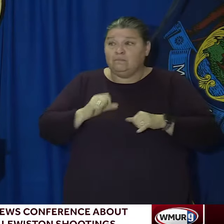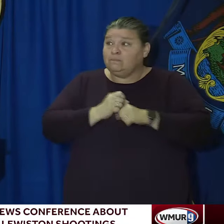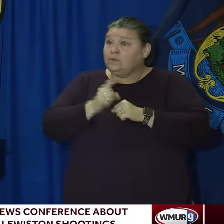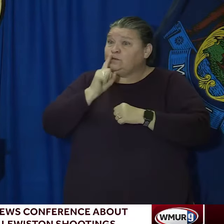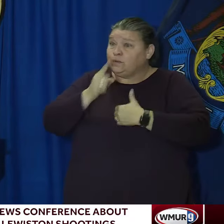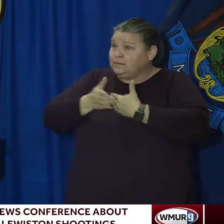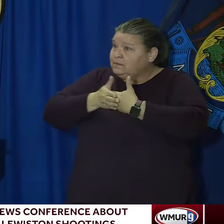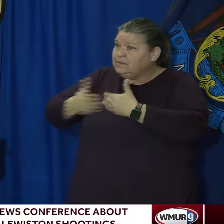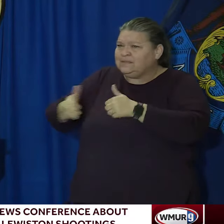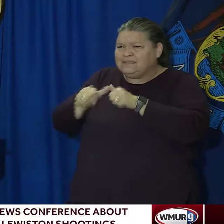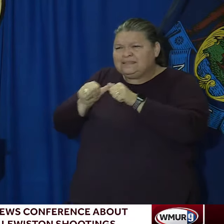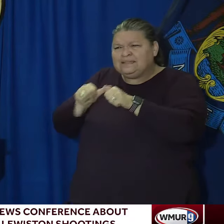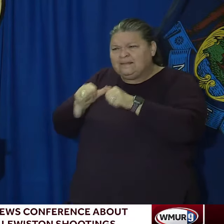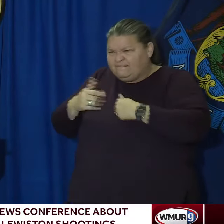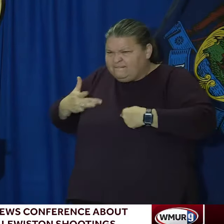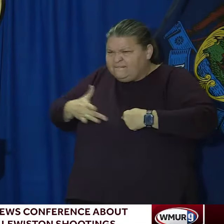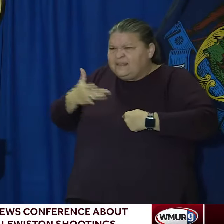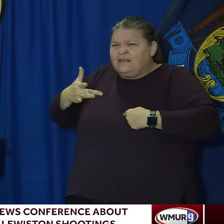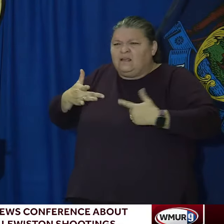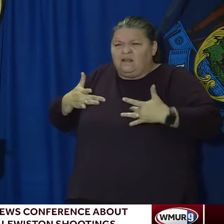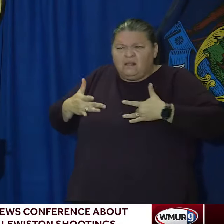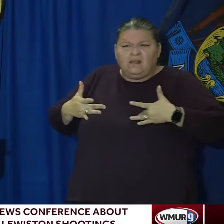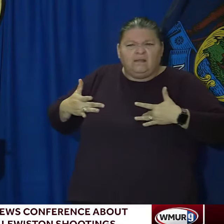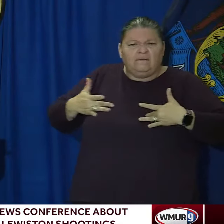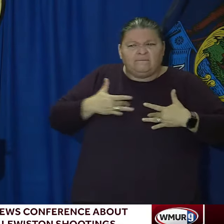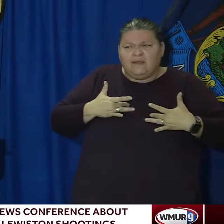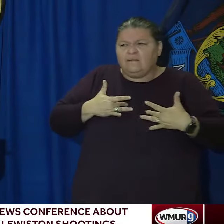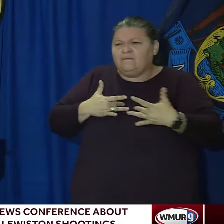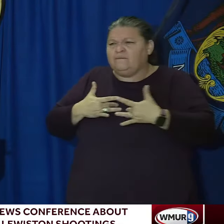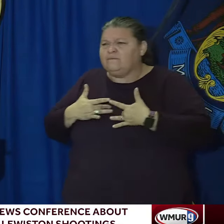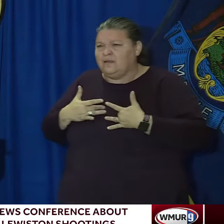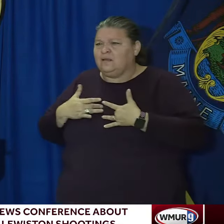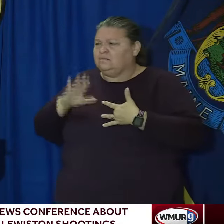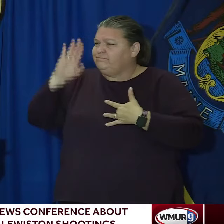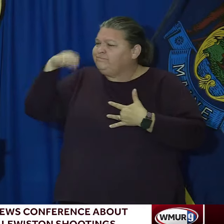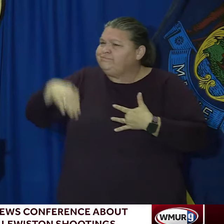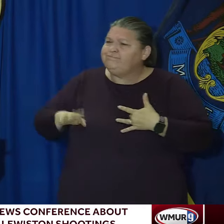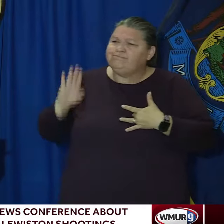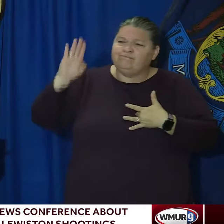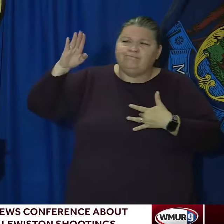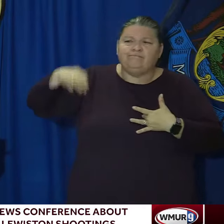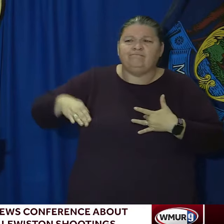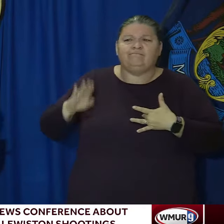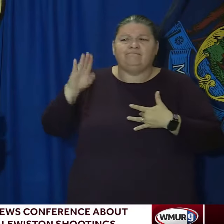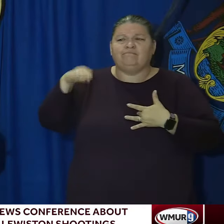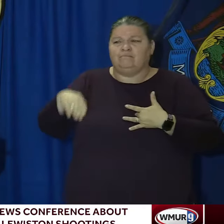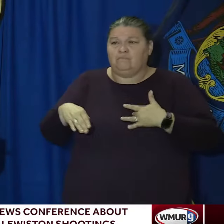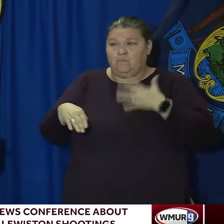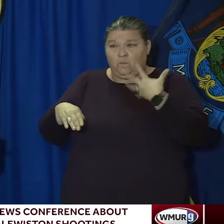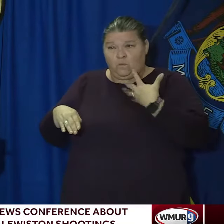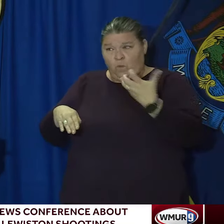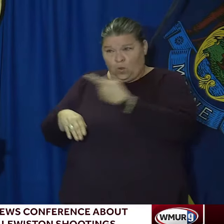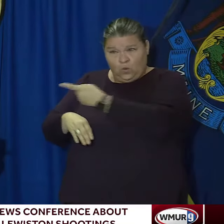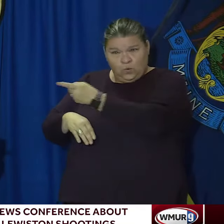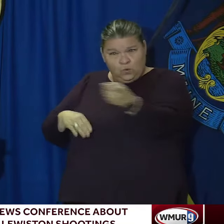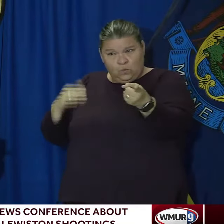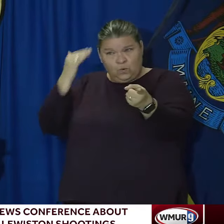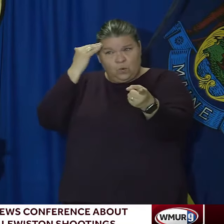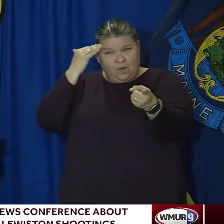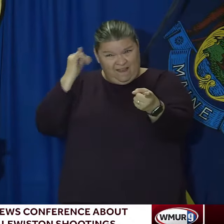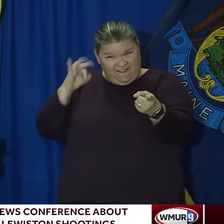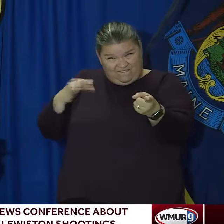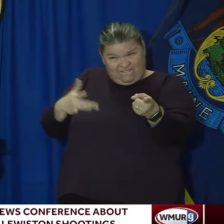months. And I want the people of Maine to know this. If you feel this way,